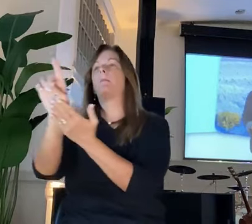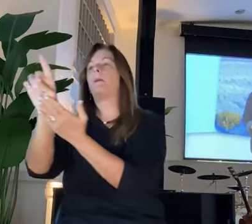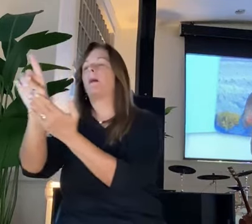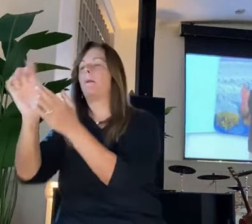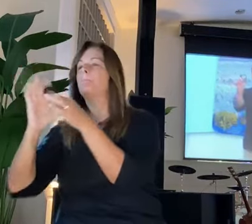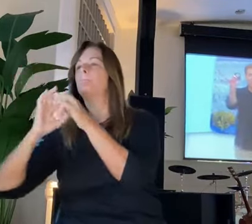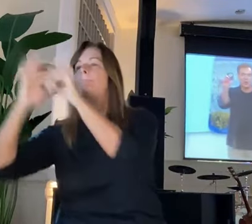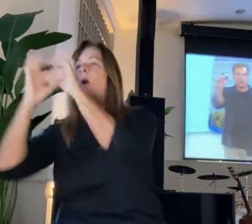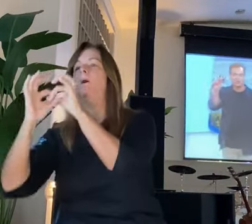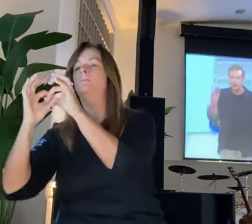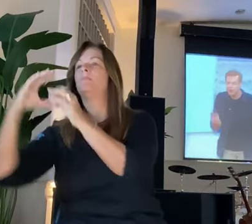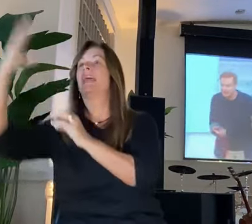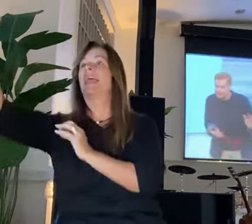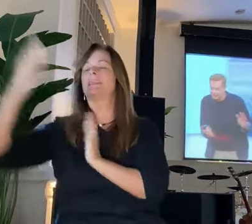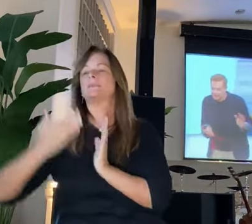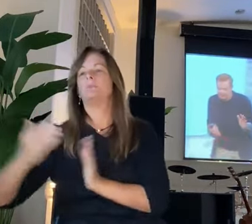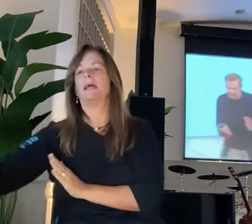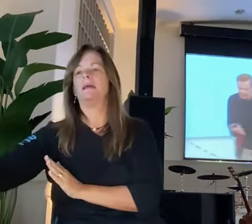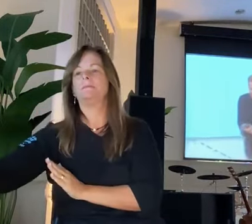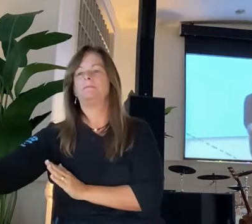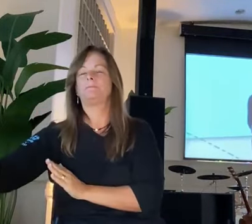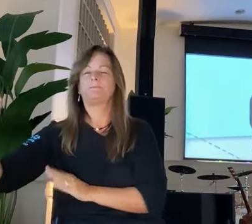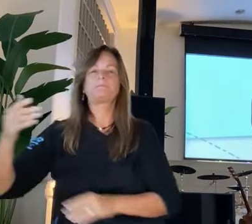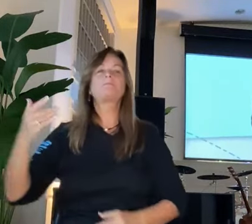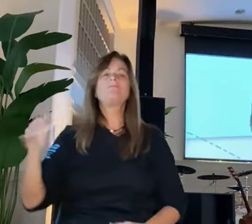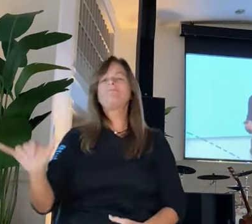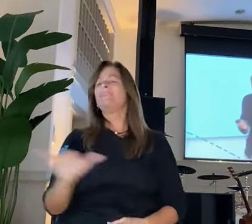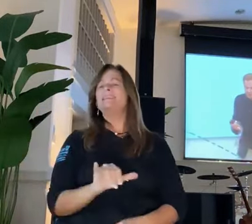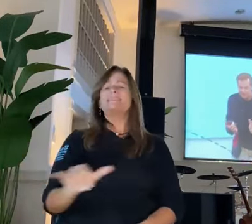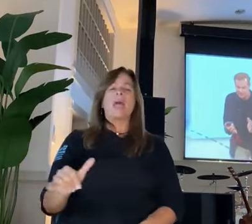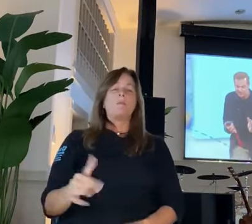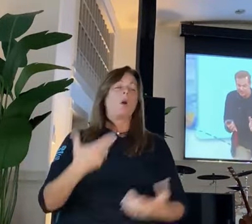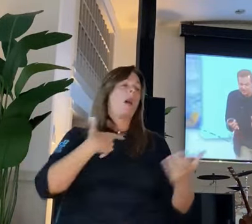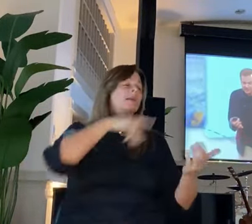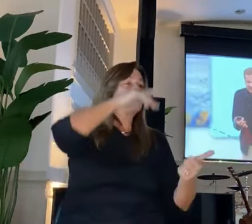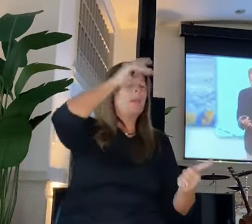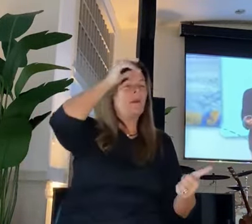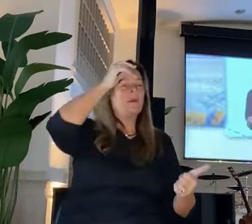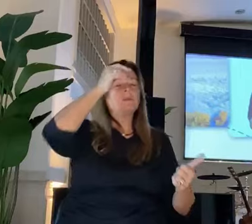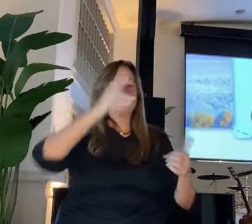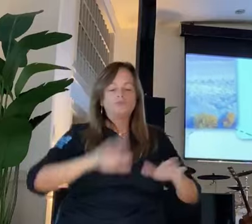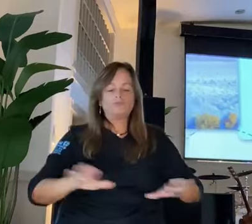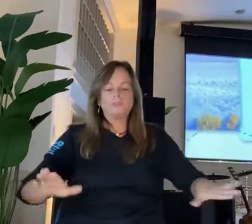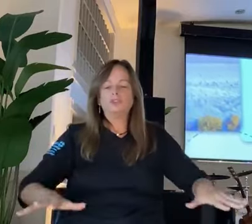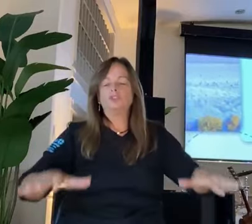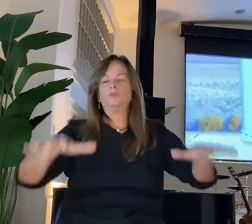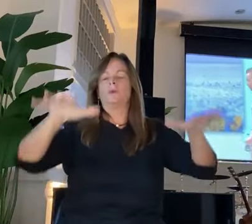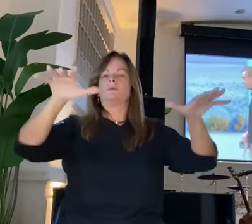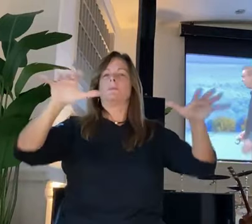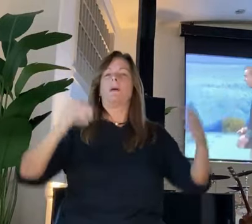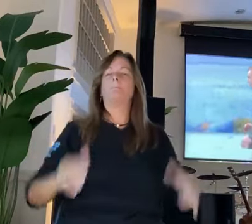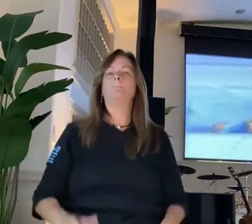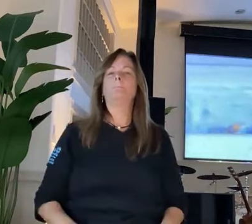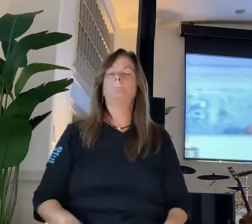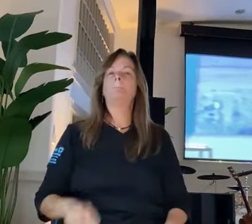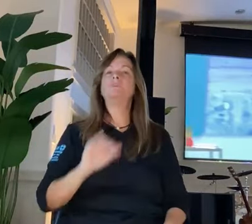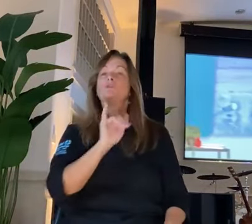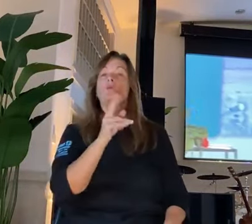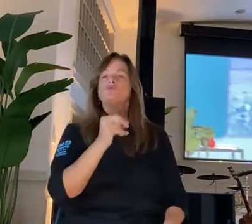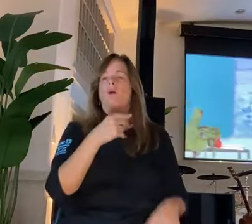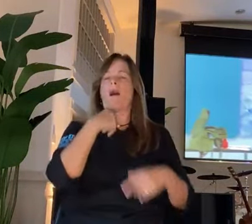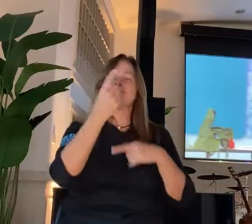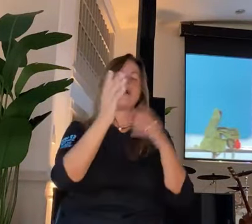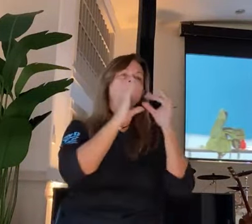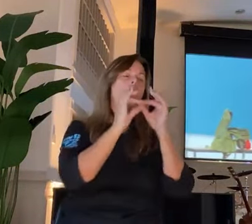relationship or with your kids. And so the Holy Spirit is going to give you little course directions. This verse in John goes on